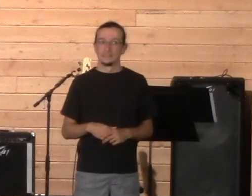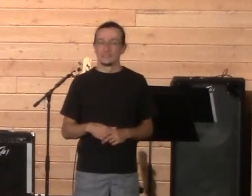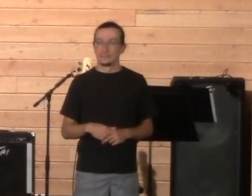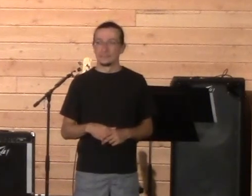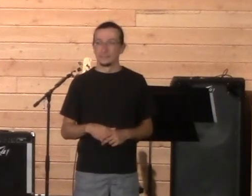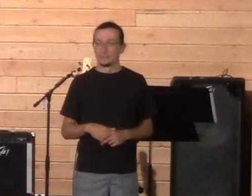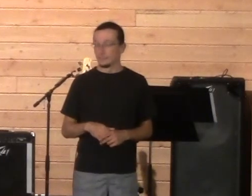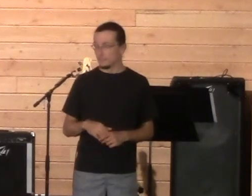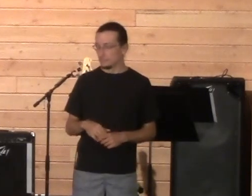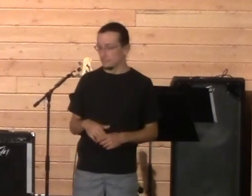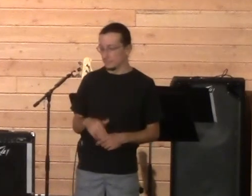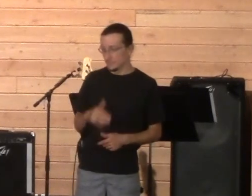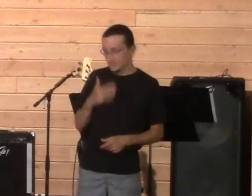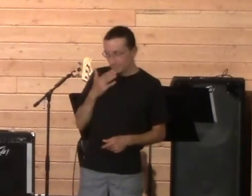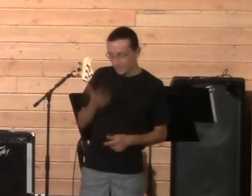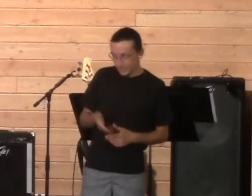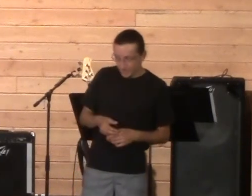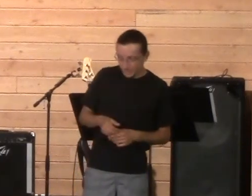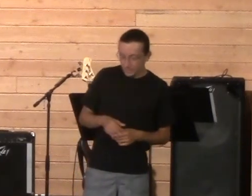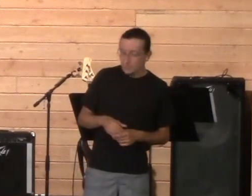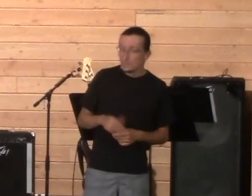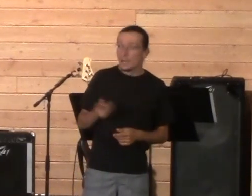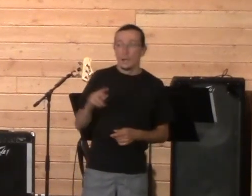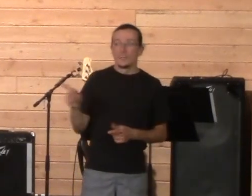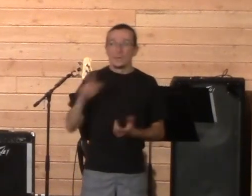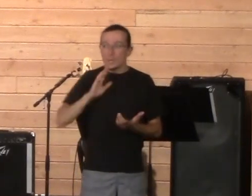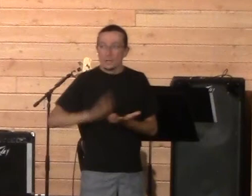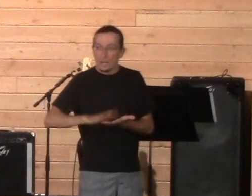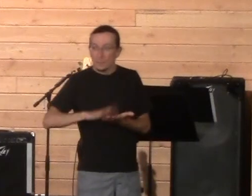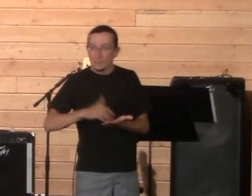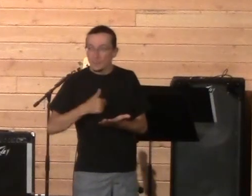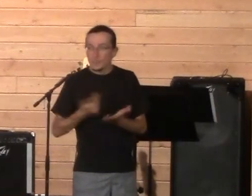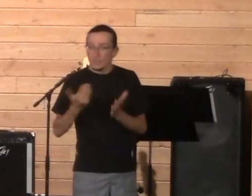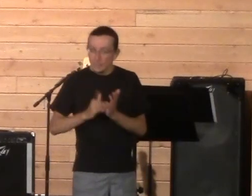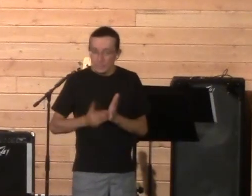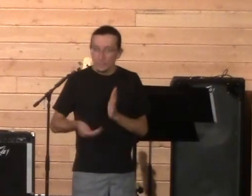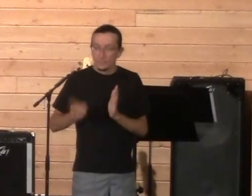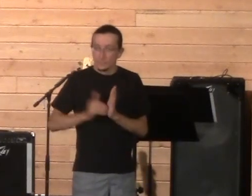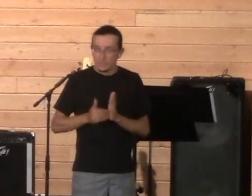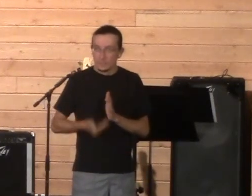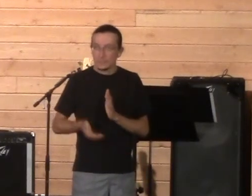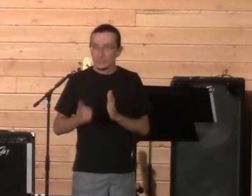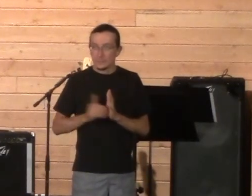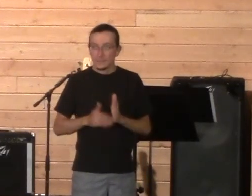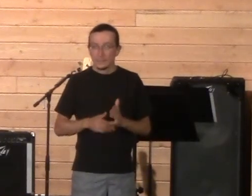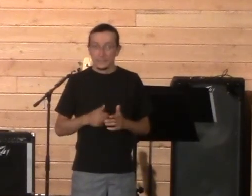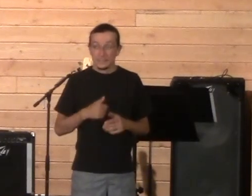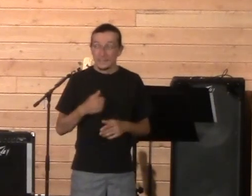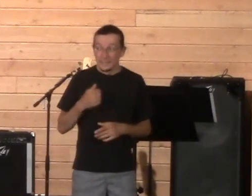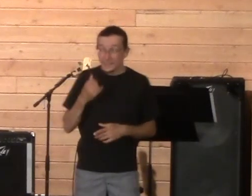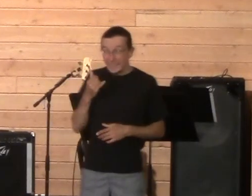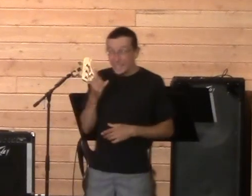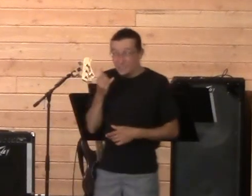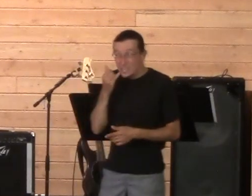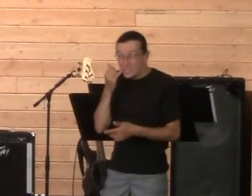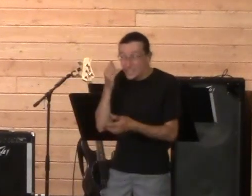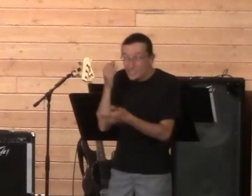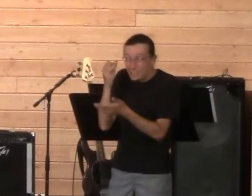I said, thanks. And then he kept complimenting me, and I had to just kind of like, thank you, thank you, thank you. Hang